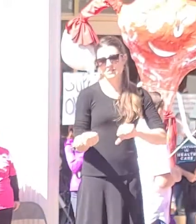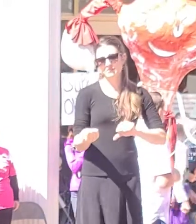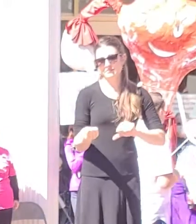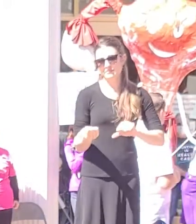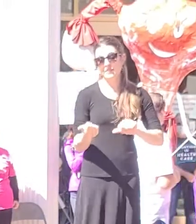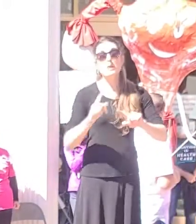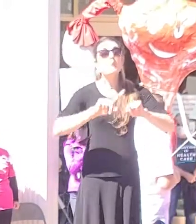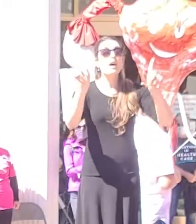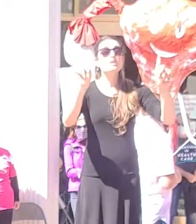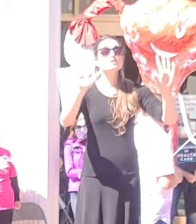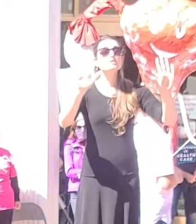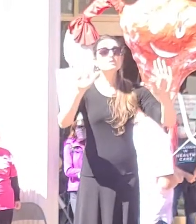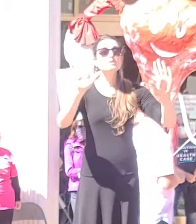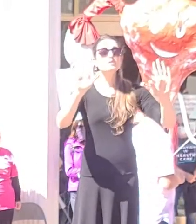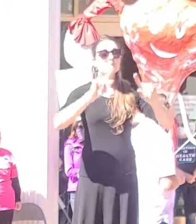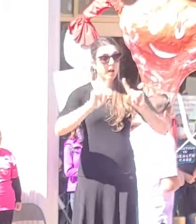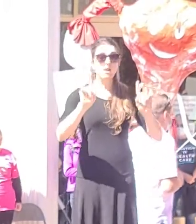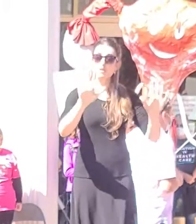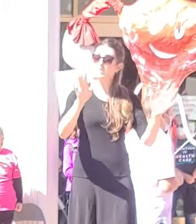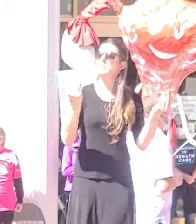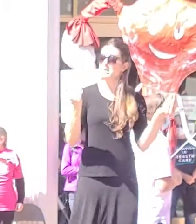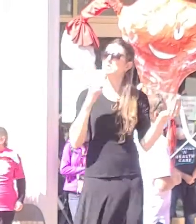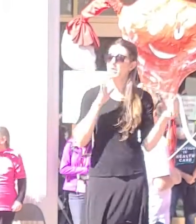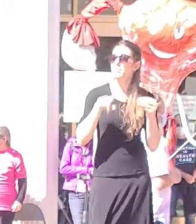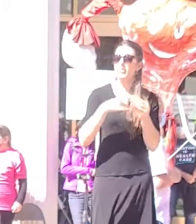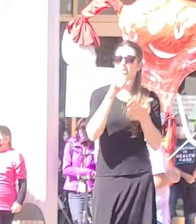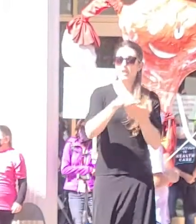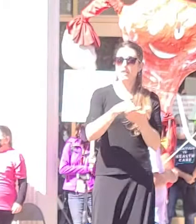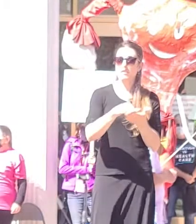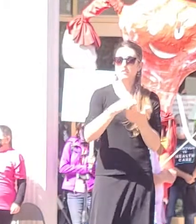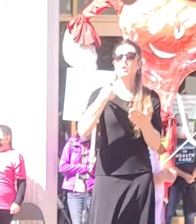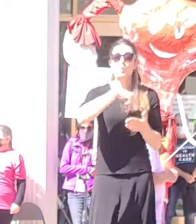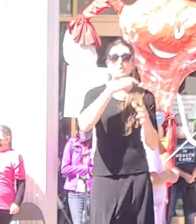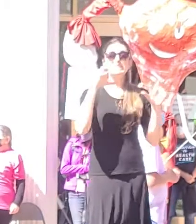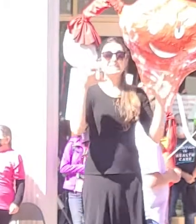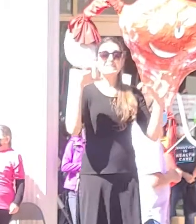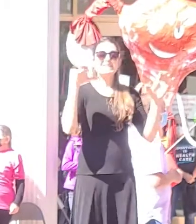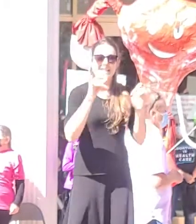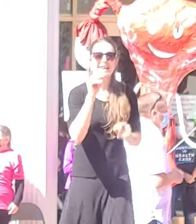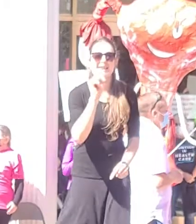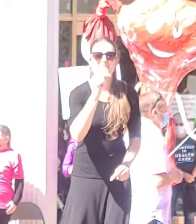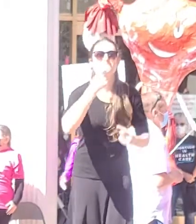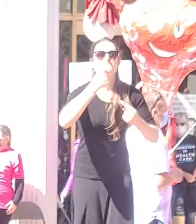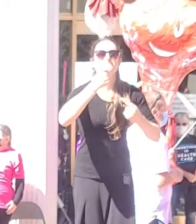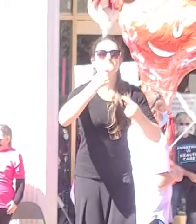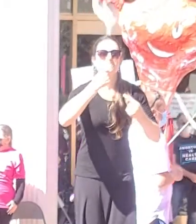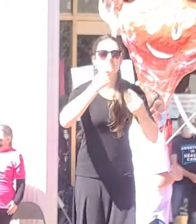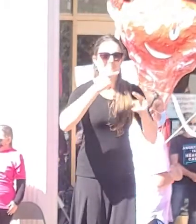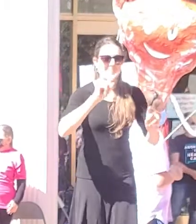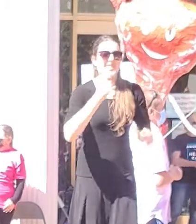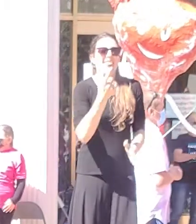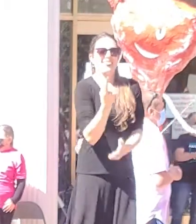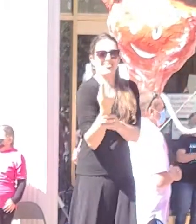got it. But let's talk about it. We did it last year. We did